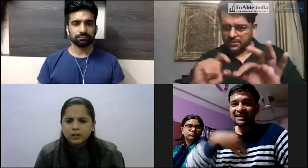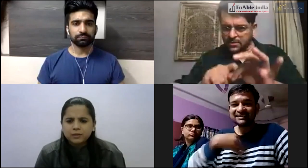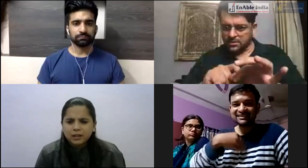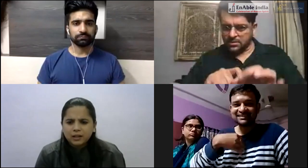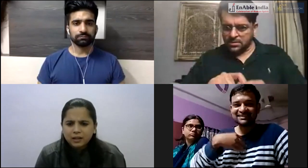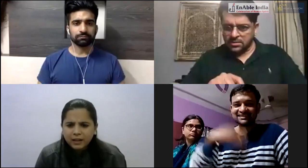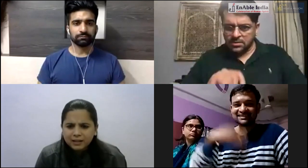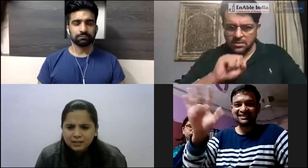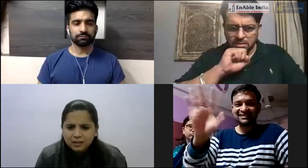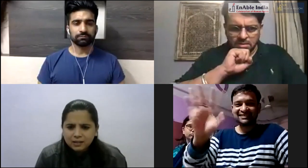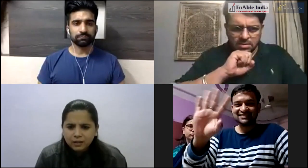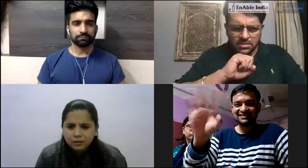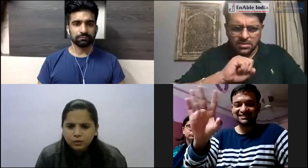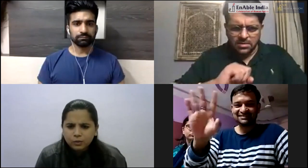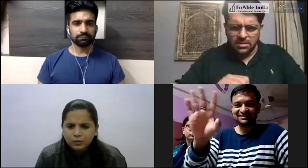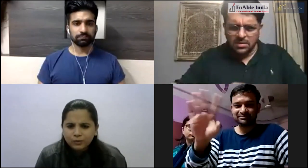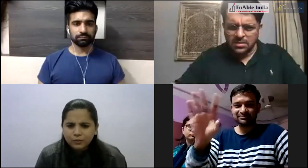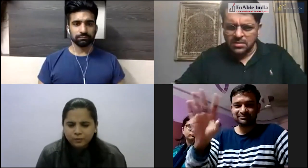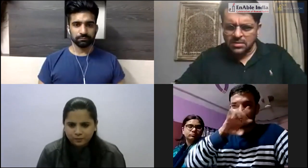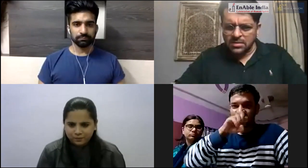Dr. Alim Singh, yes, he's saying.